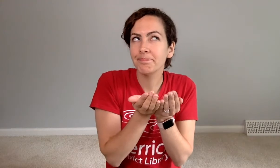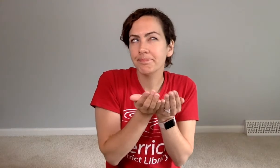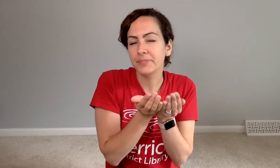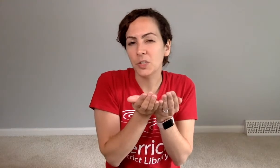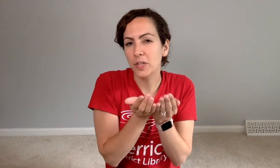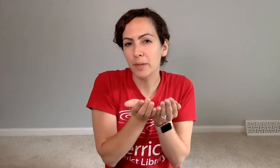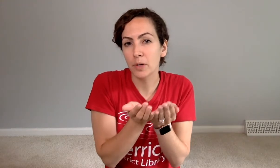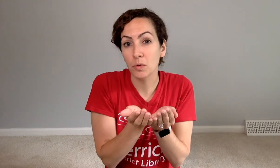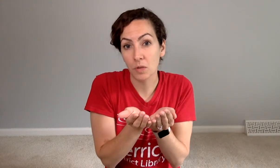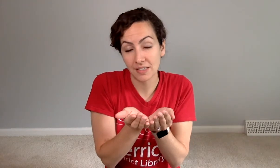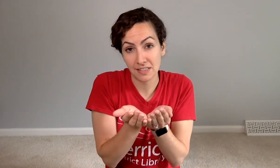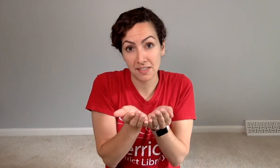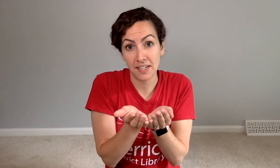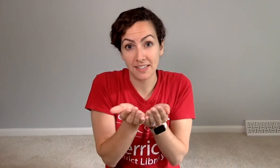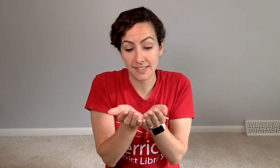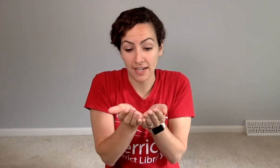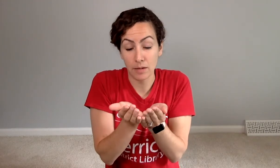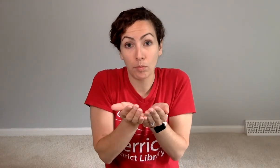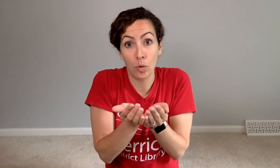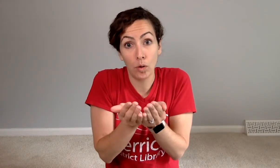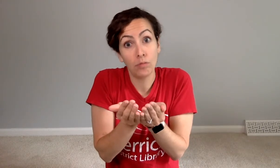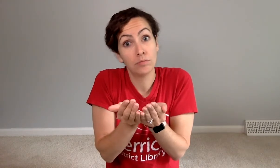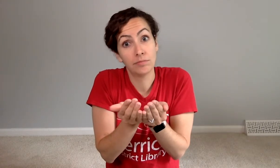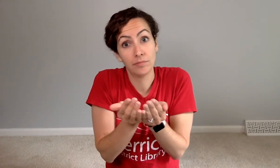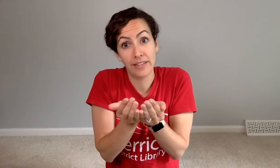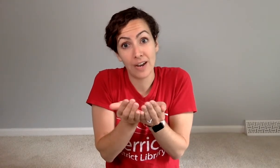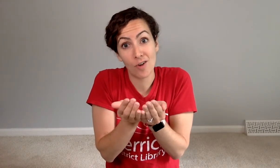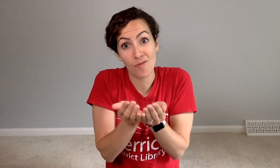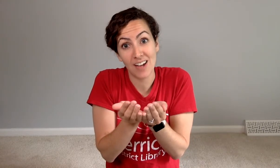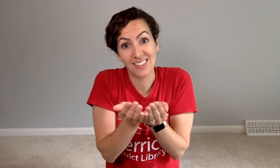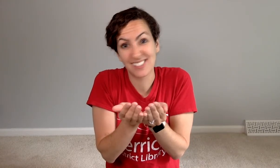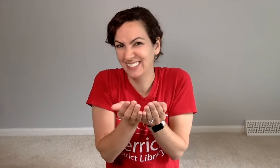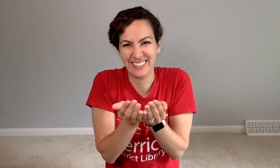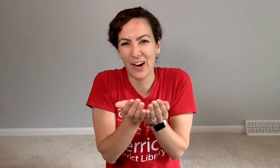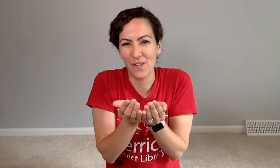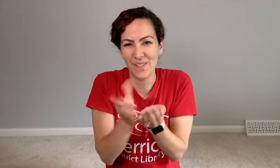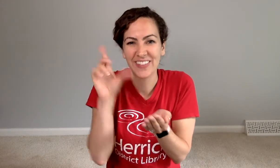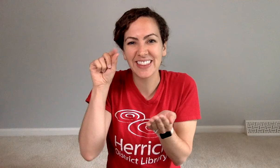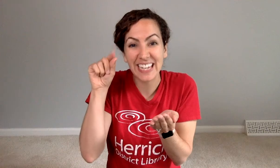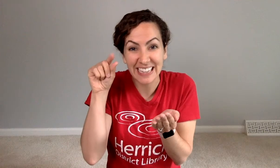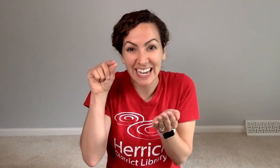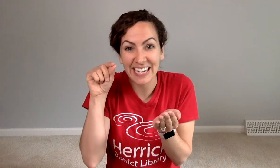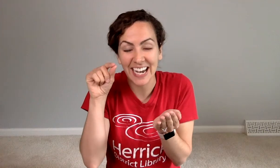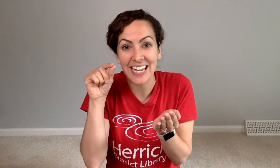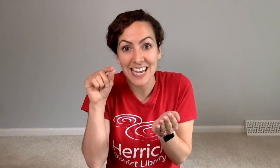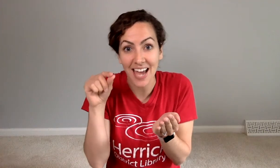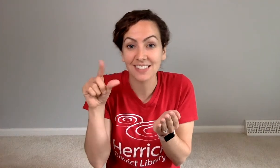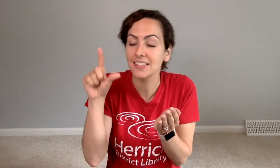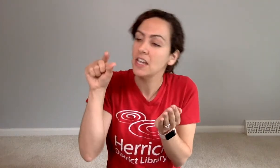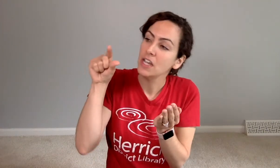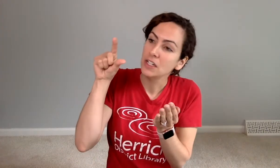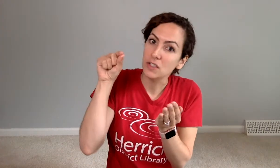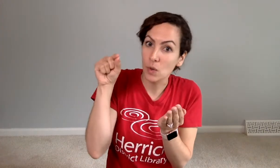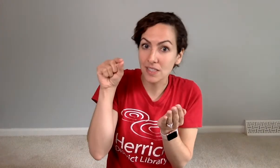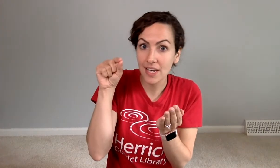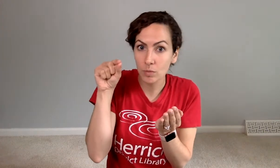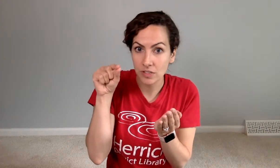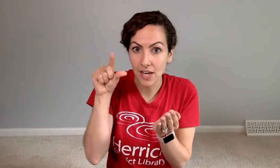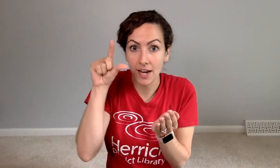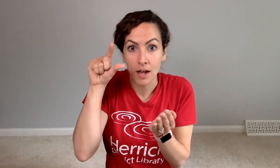Do you think a bird wants to sit inside a bowl when they go to rest? No, they like a nest. So it's like we're saying